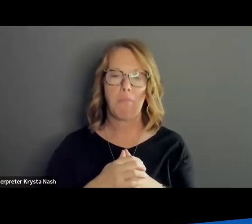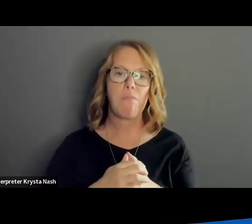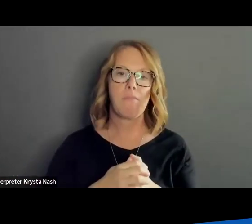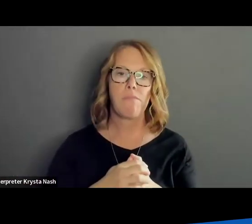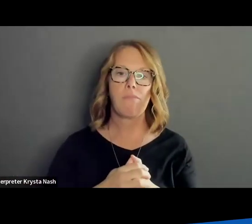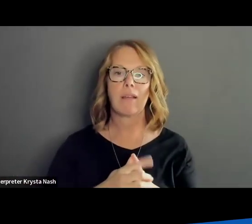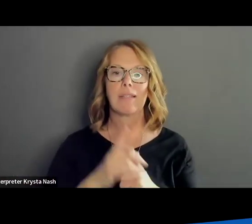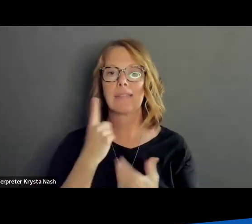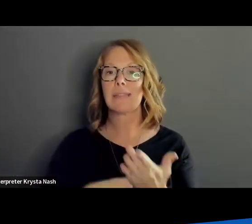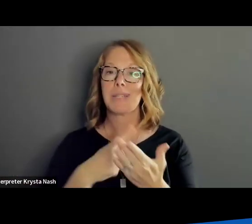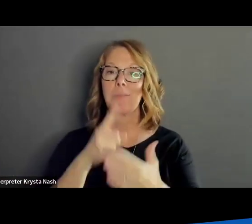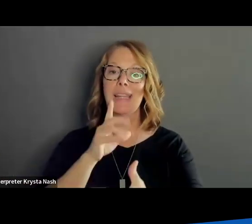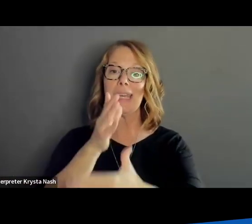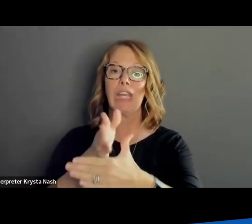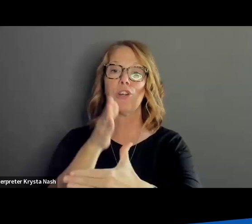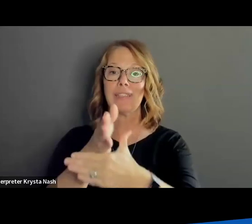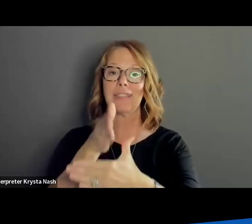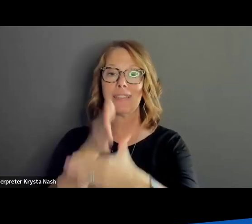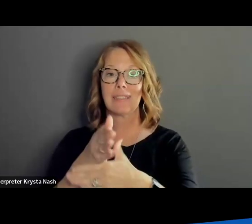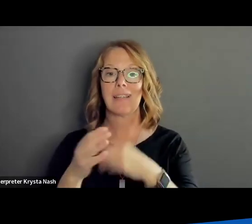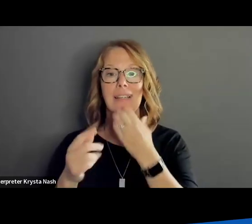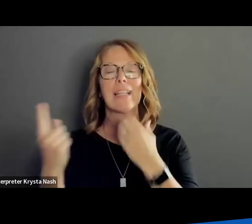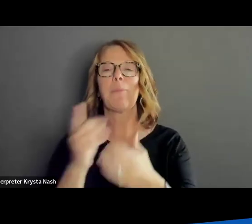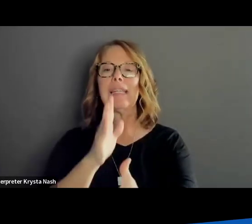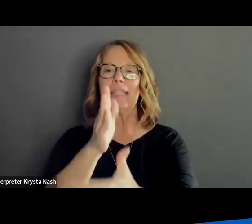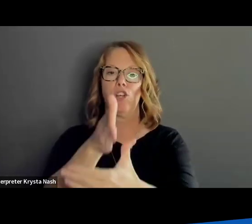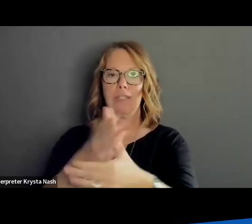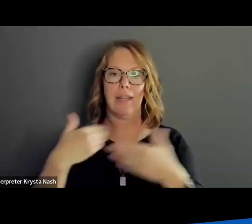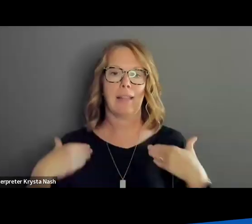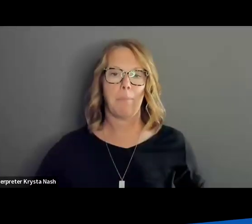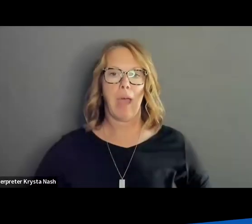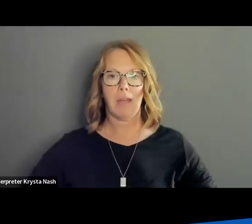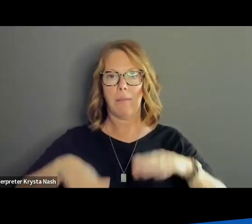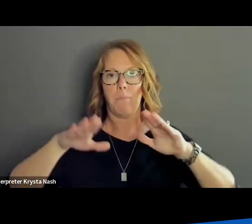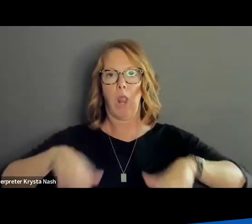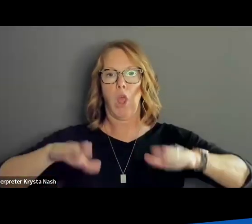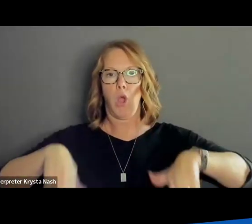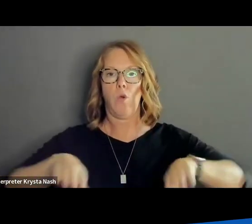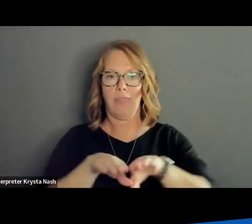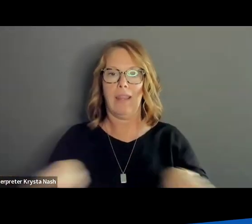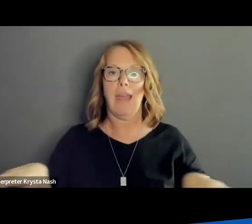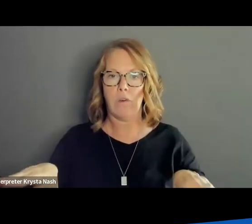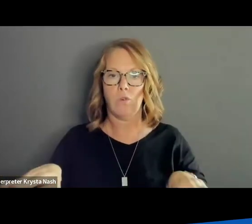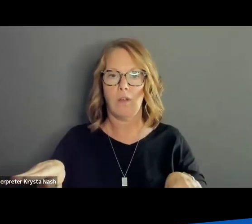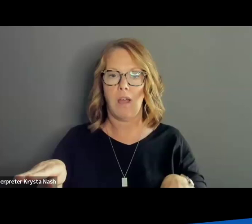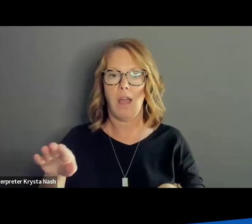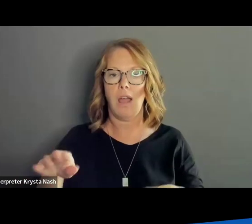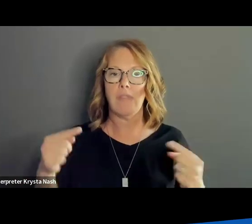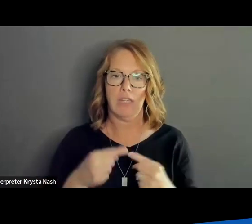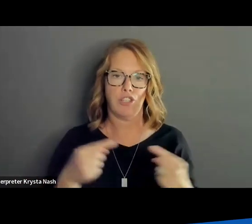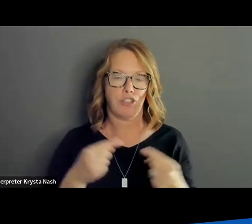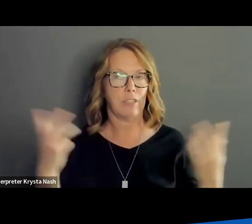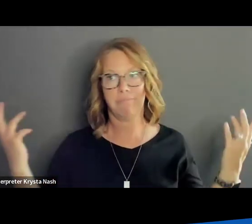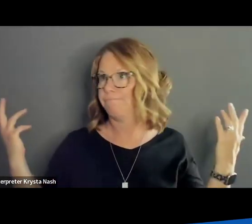the irritant is something's irritating the body below the level of the injury, and that can